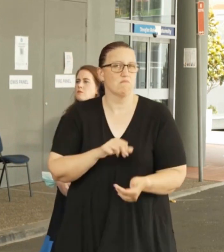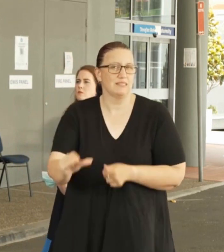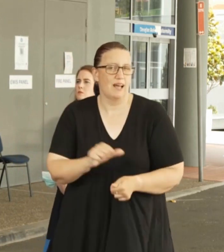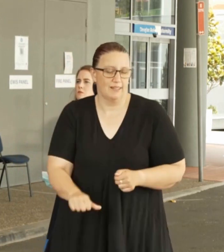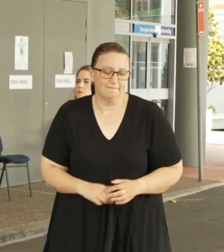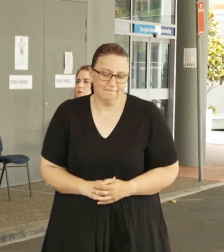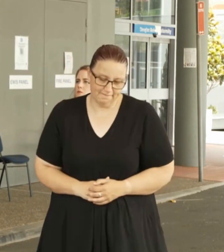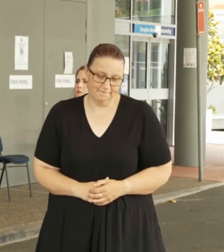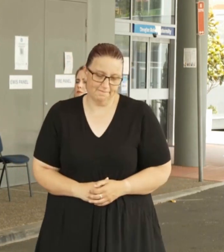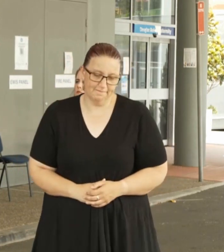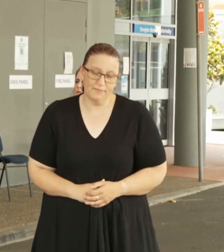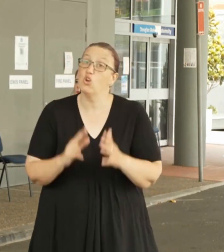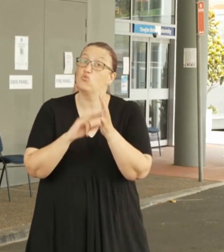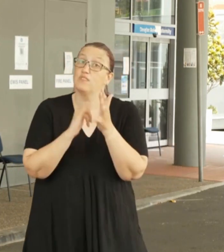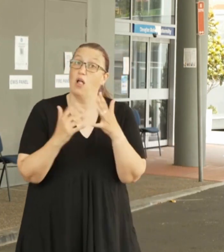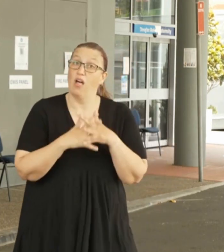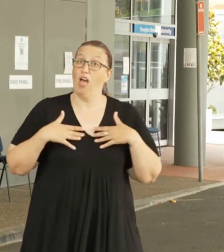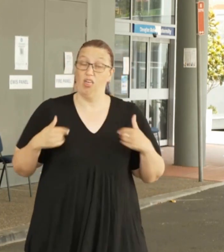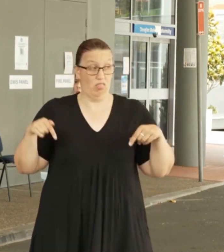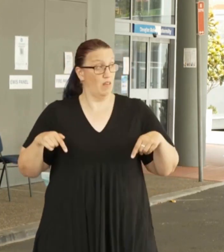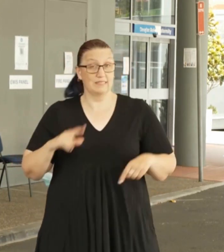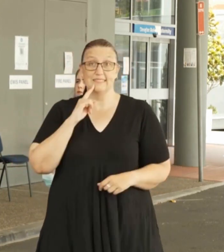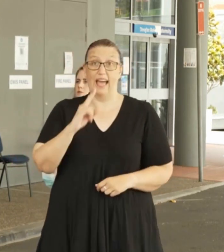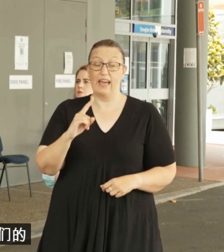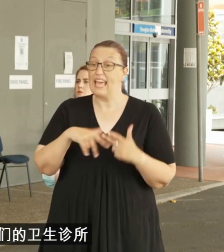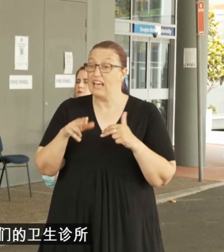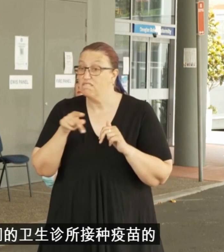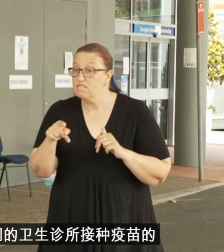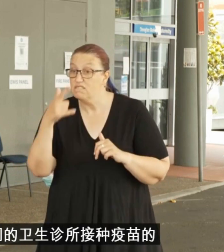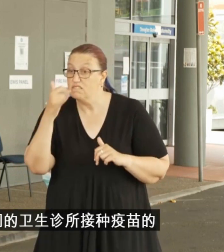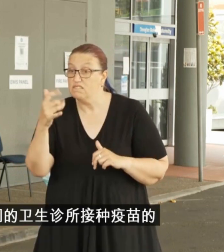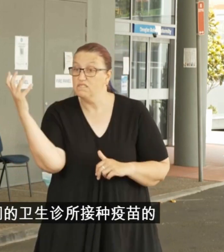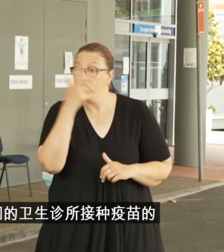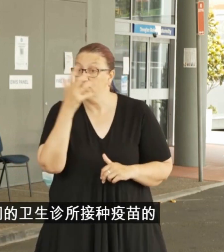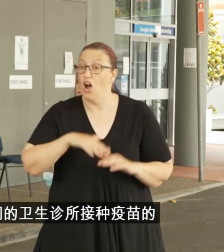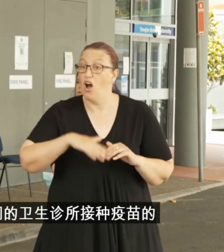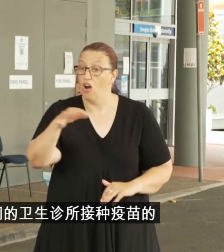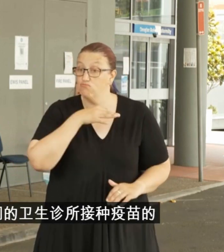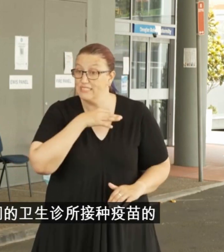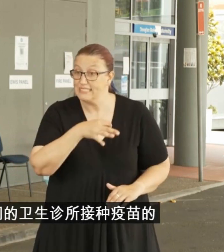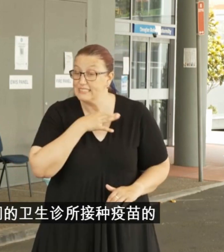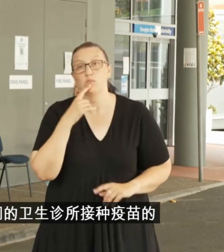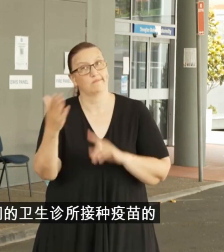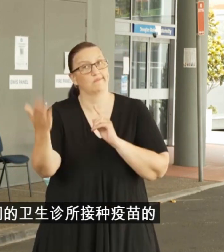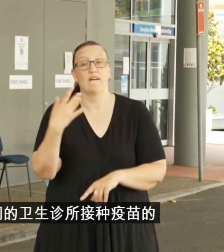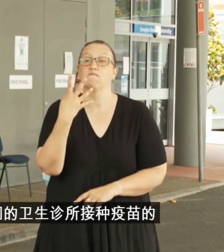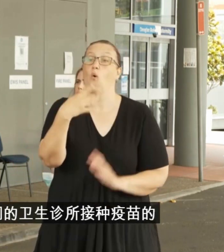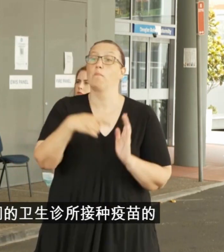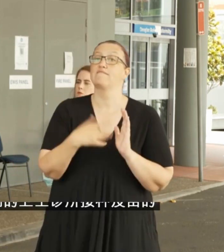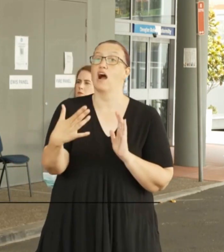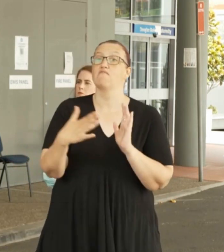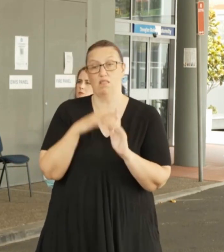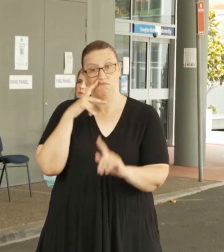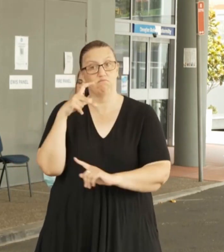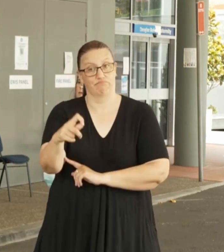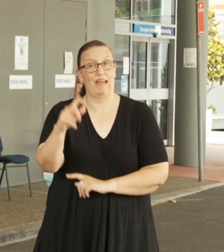indicated in a limited number of circumstances that we will vaccinate in our health clinics from about 4.5 months at the moment.